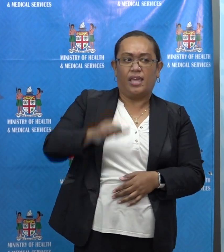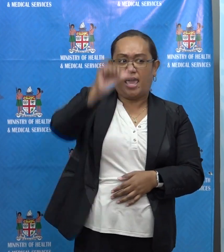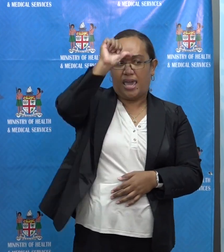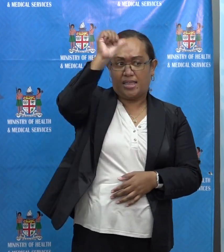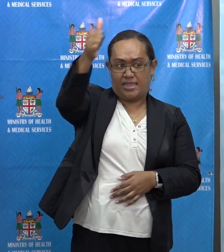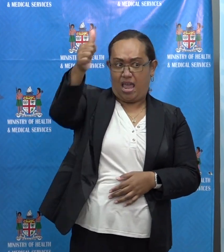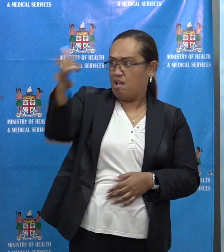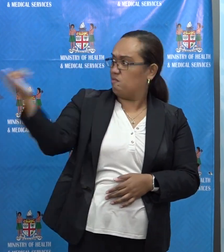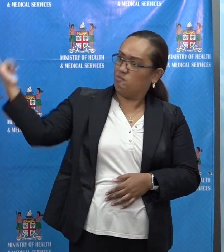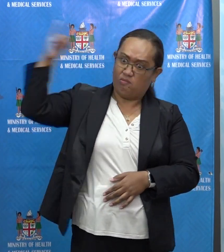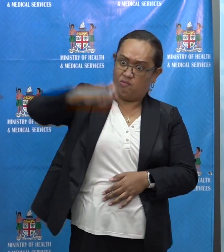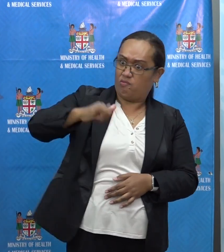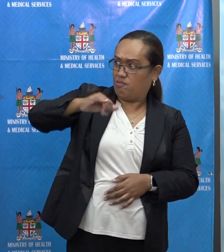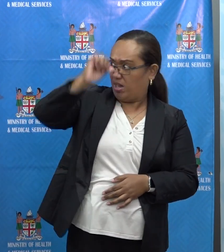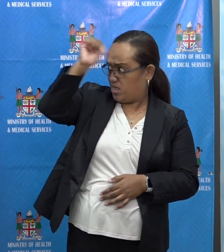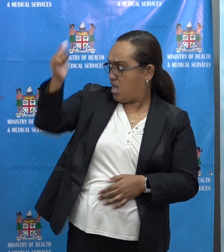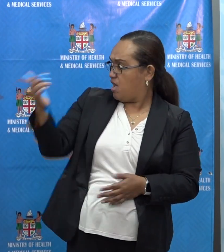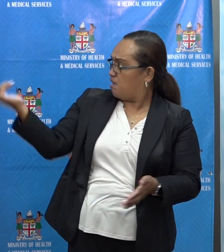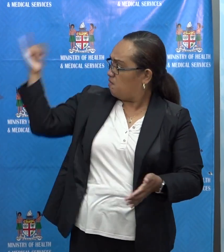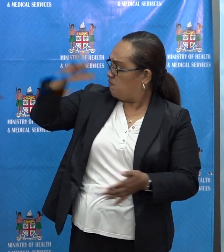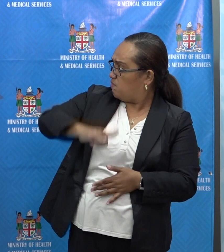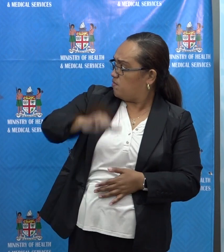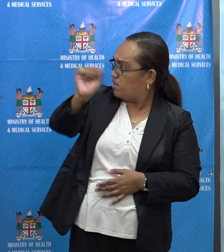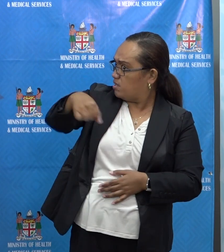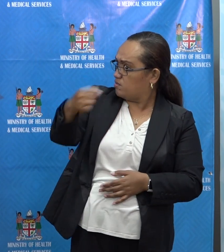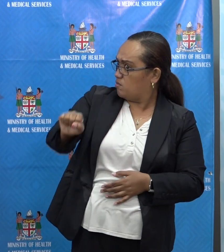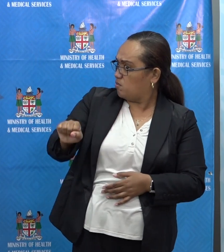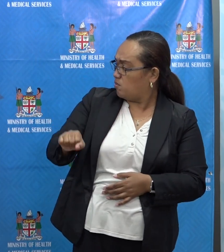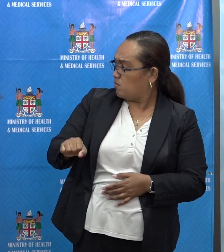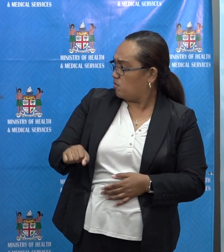business trips or will you progressively open up for business trips again?